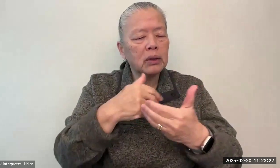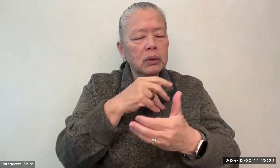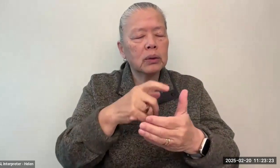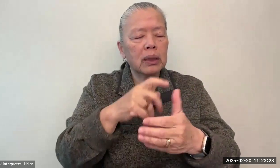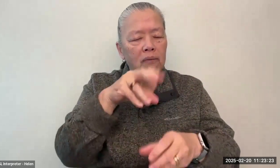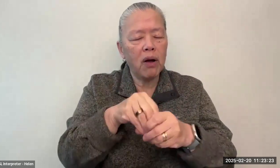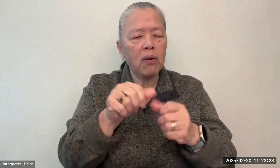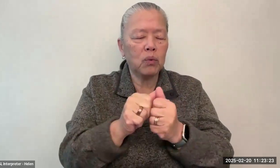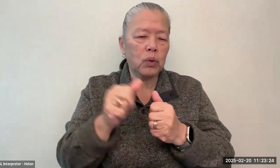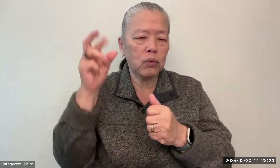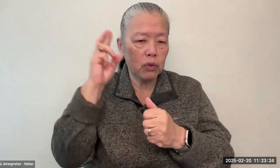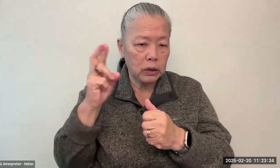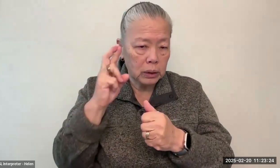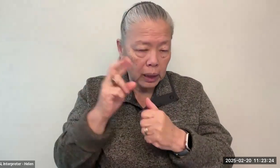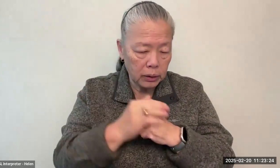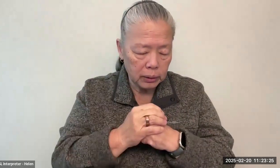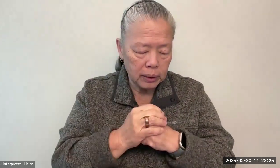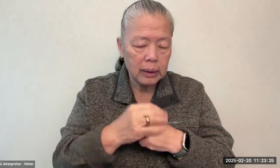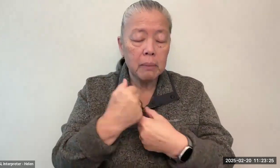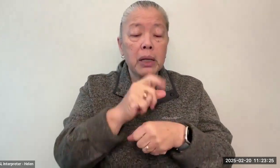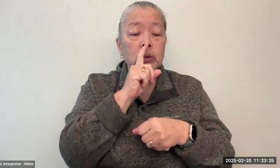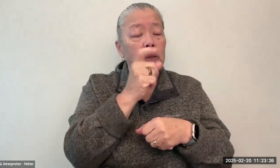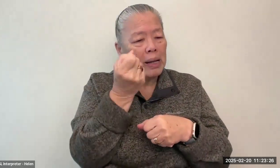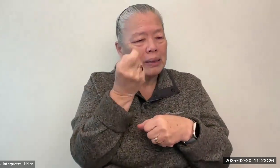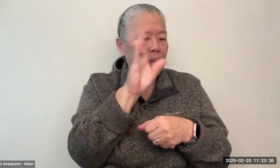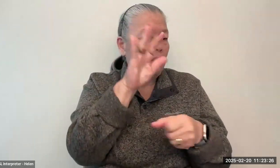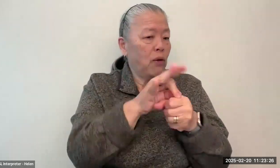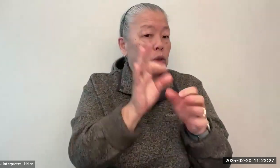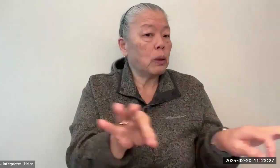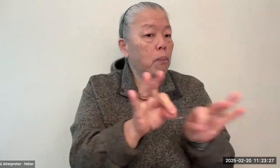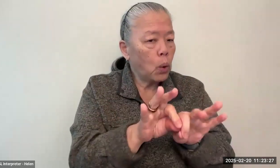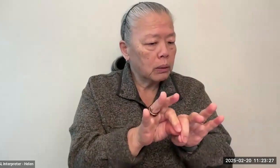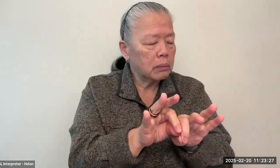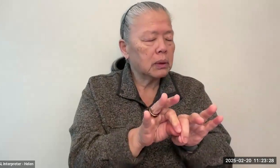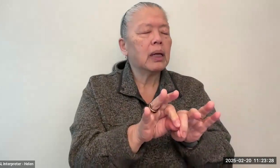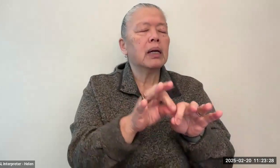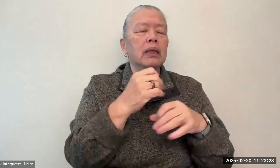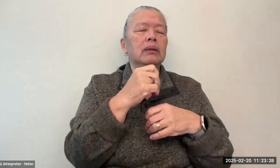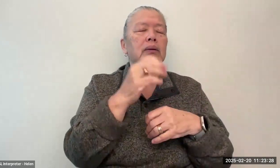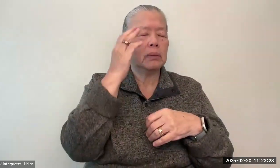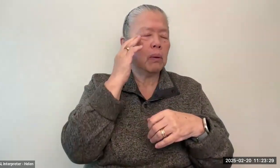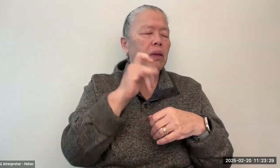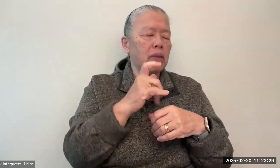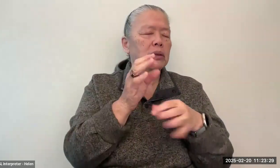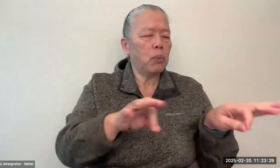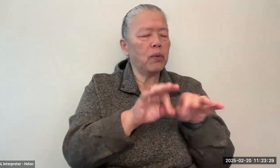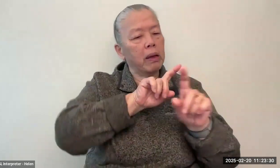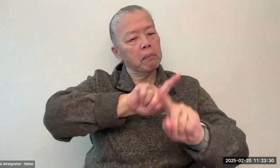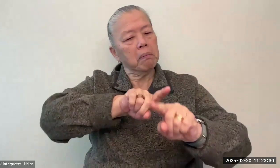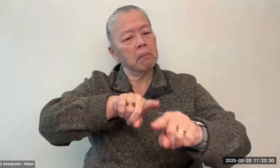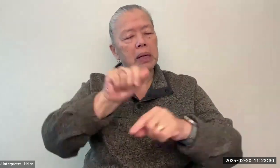their vote will be, and to encourage them to attend the annual conference session to vote in favor of